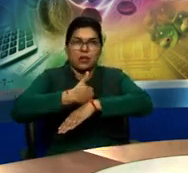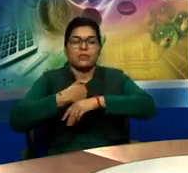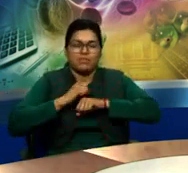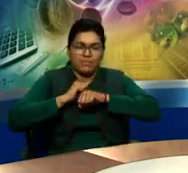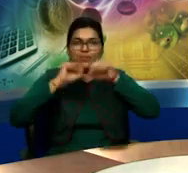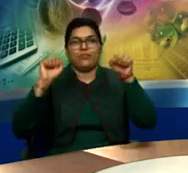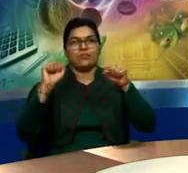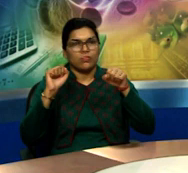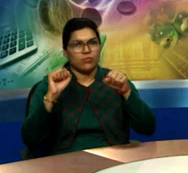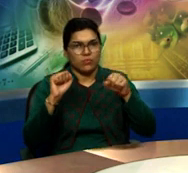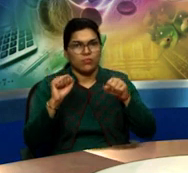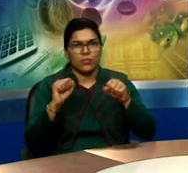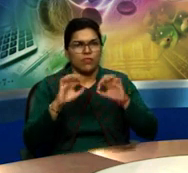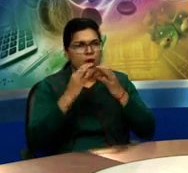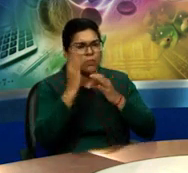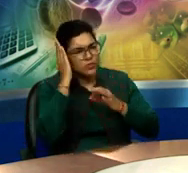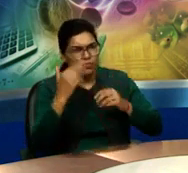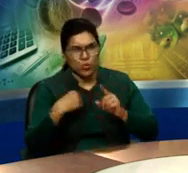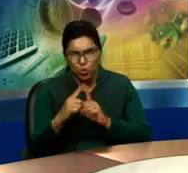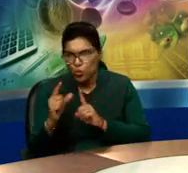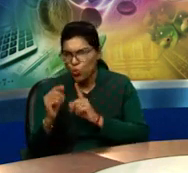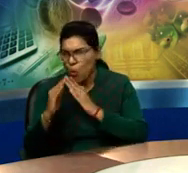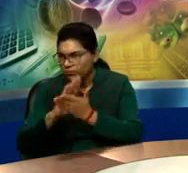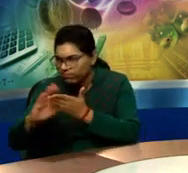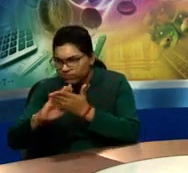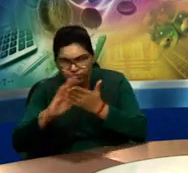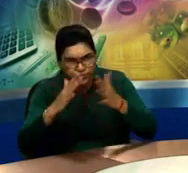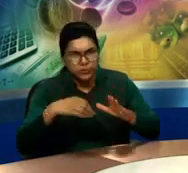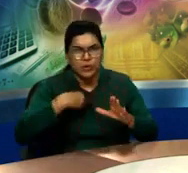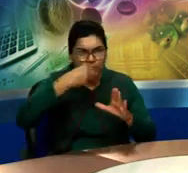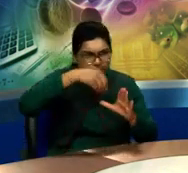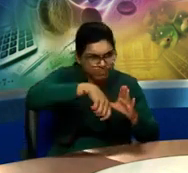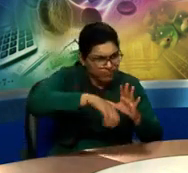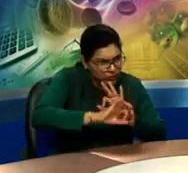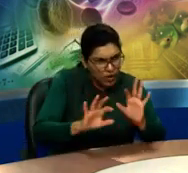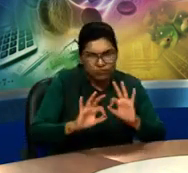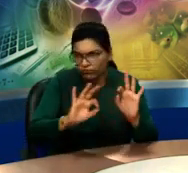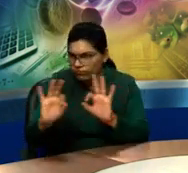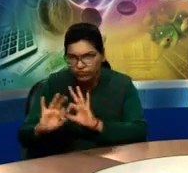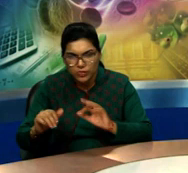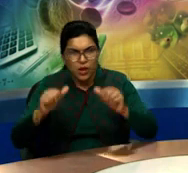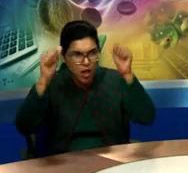So we need to prepare beforehand to be on time. We should prepare our work so that